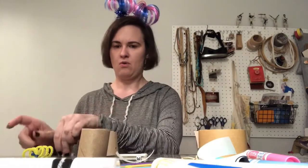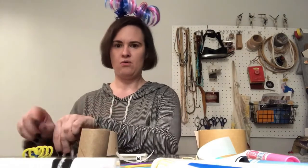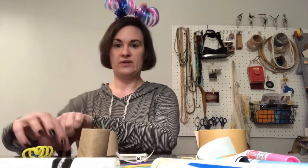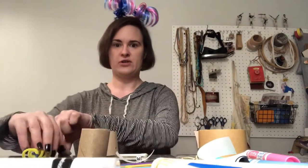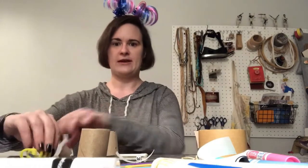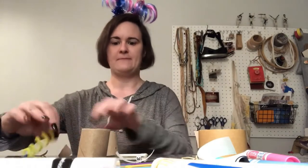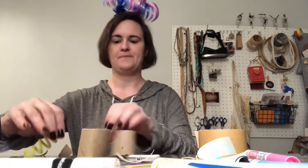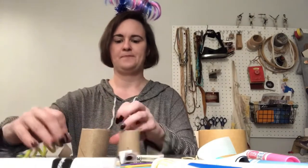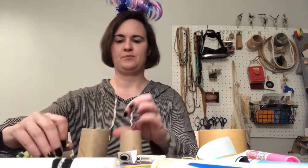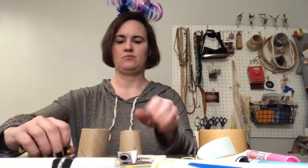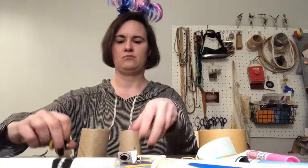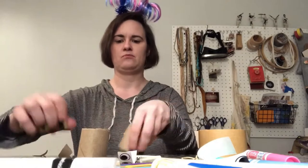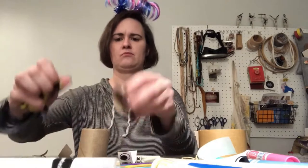Ooh, let's try that.